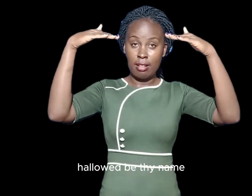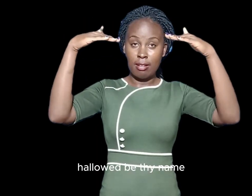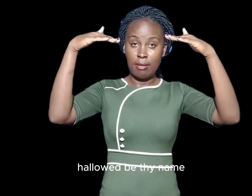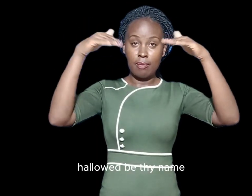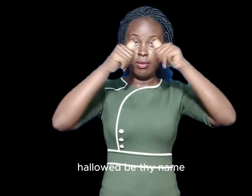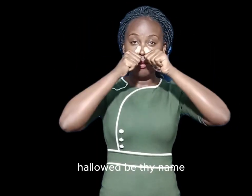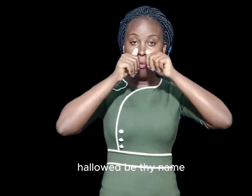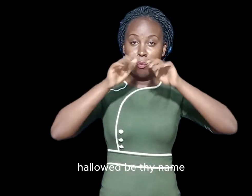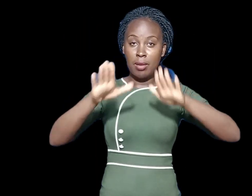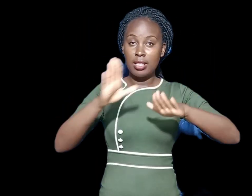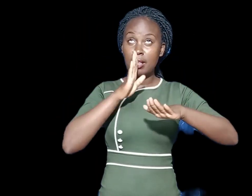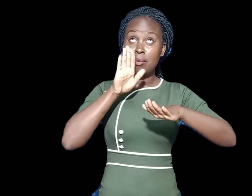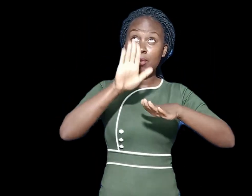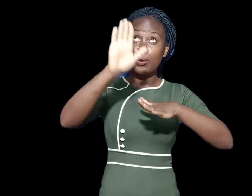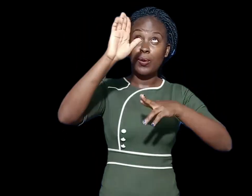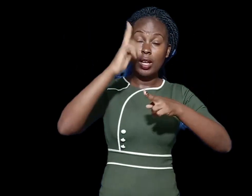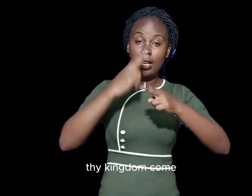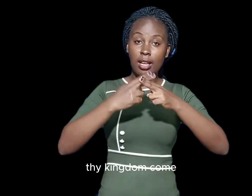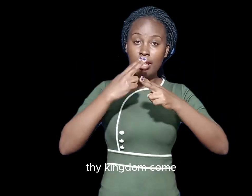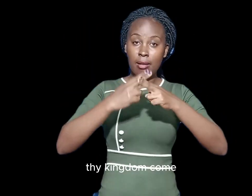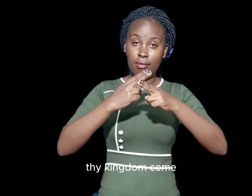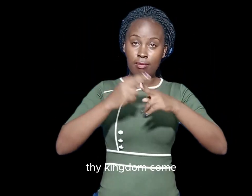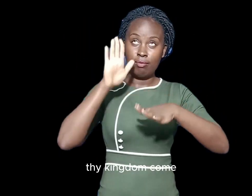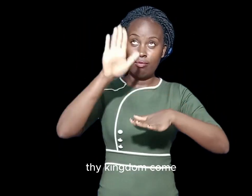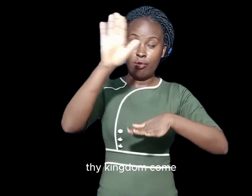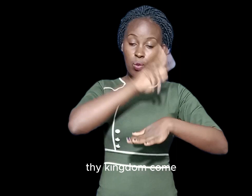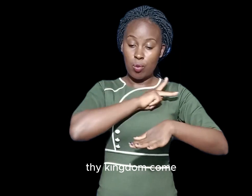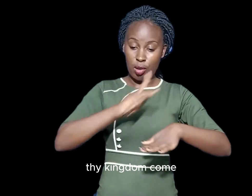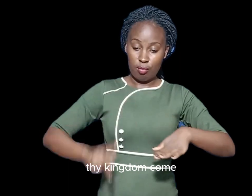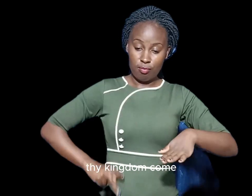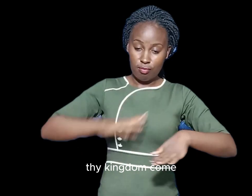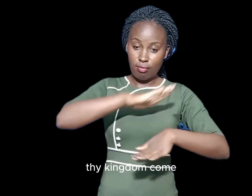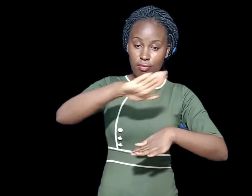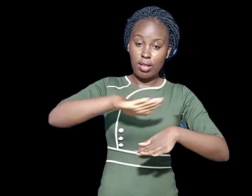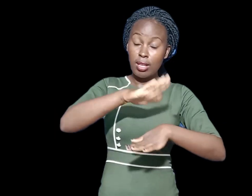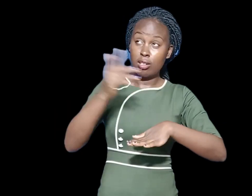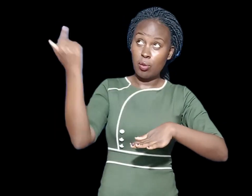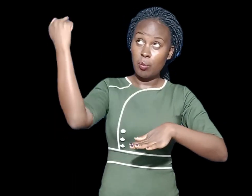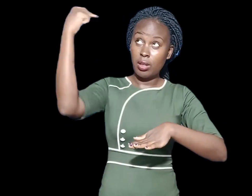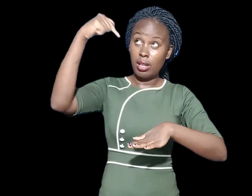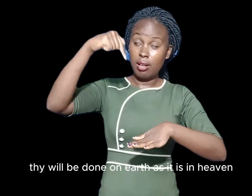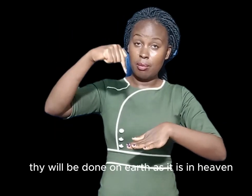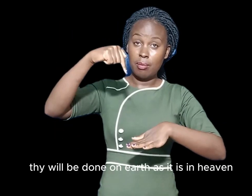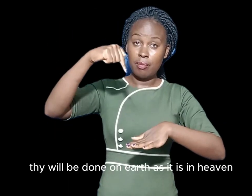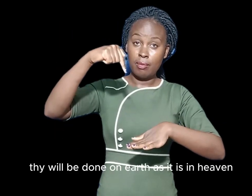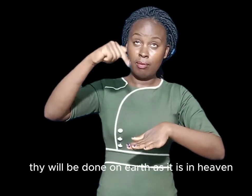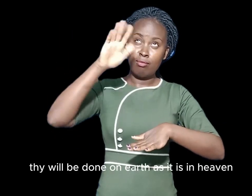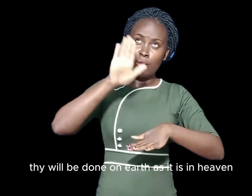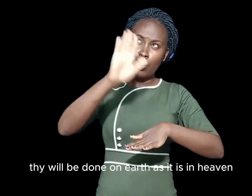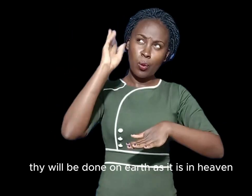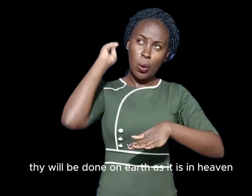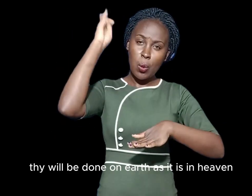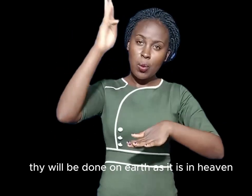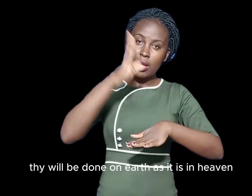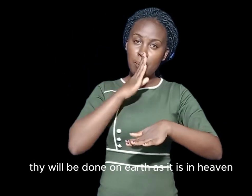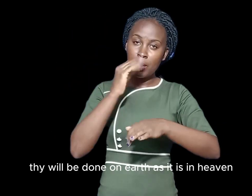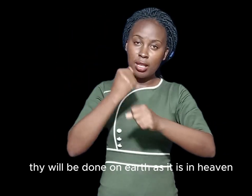thy name thy kingdom come thy will be done on earth